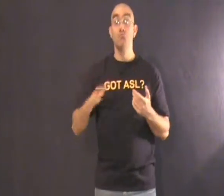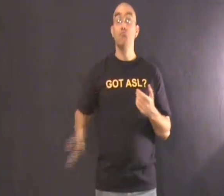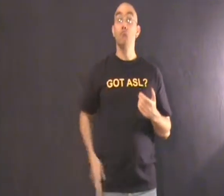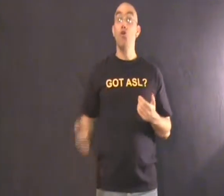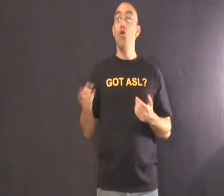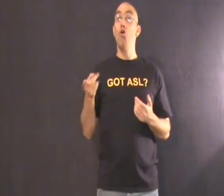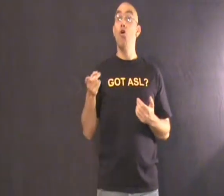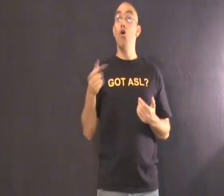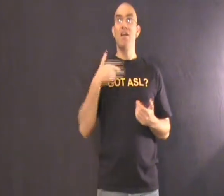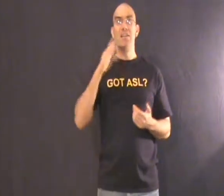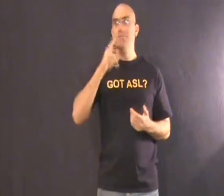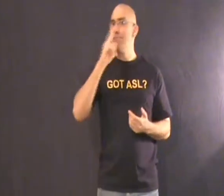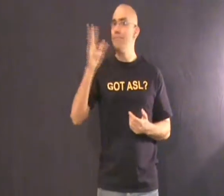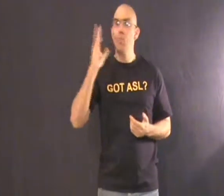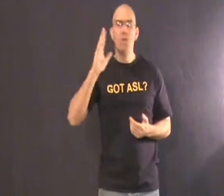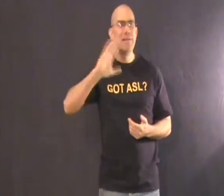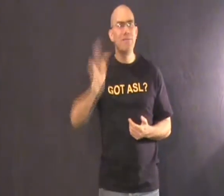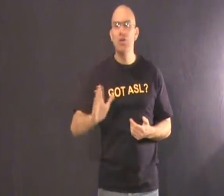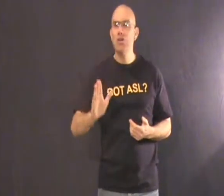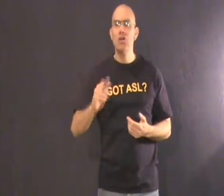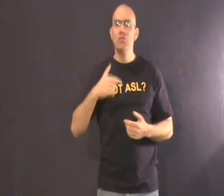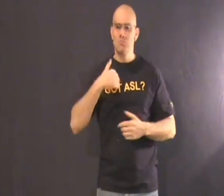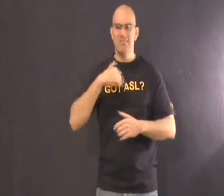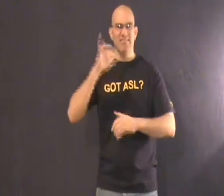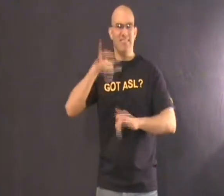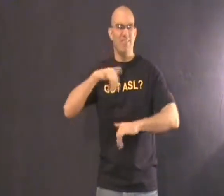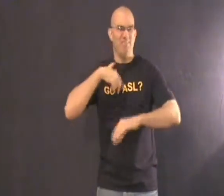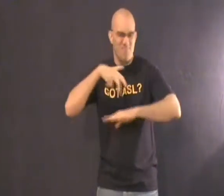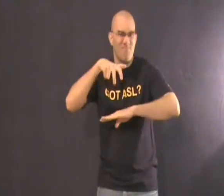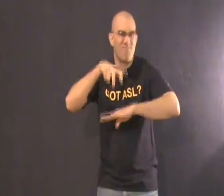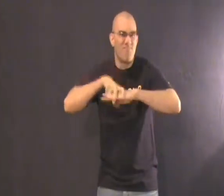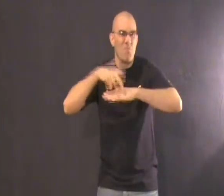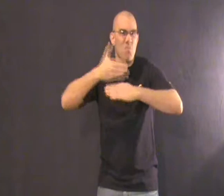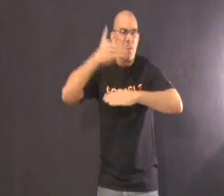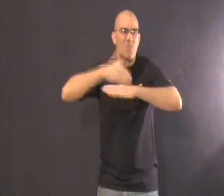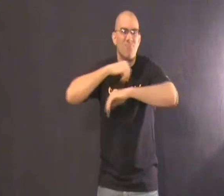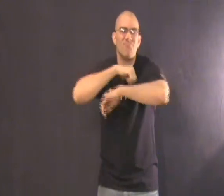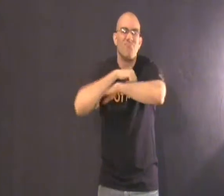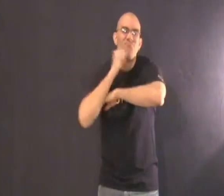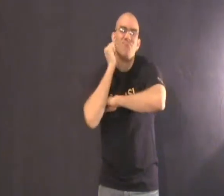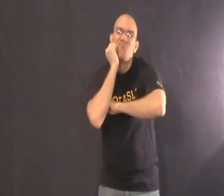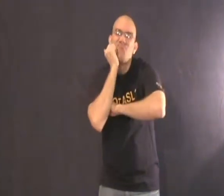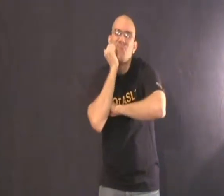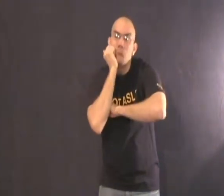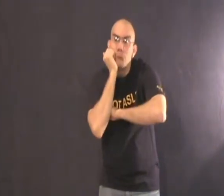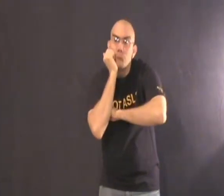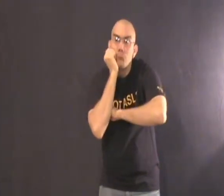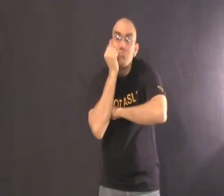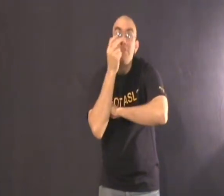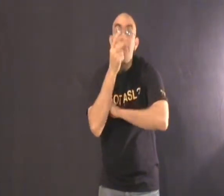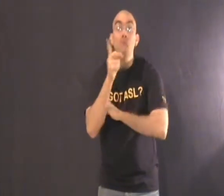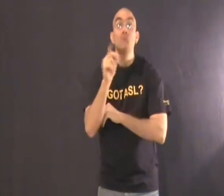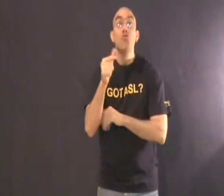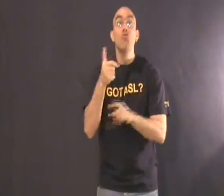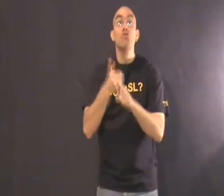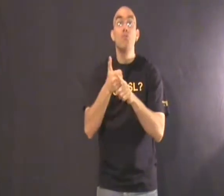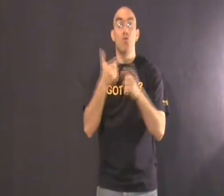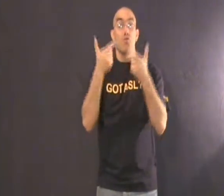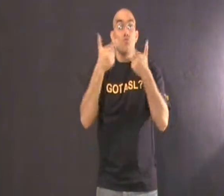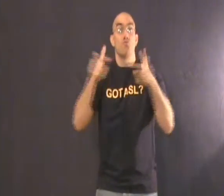One day I remember there was a dog who I had never seen in the neighborhood. And I was sitting there at the window, and I see